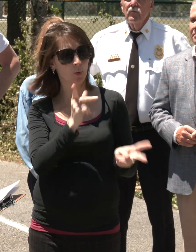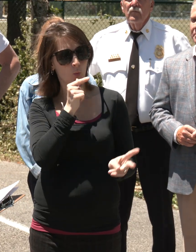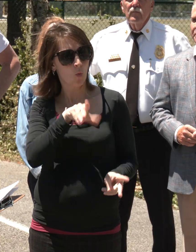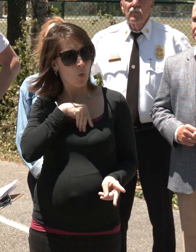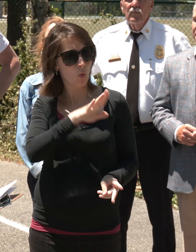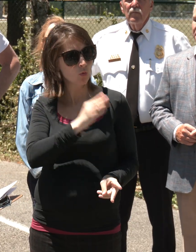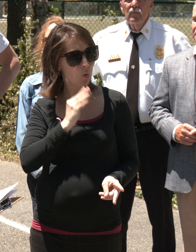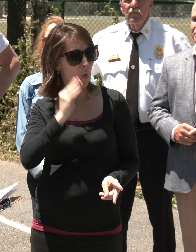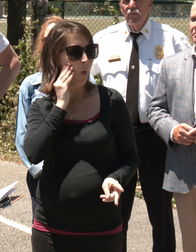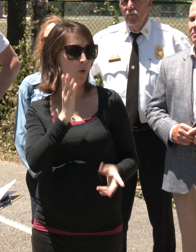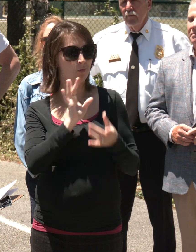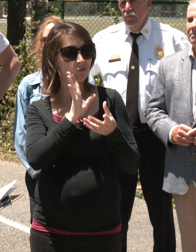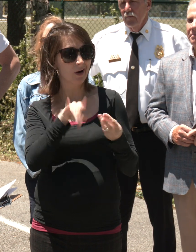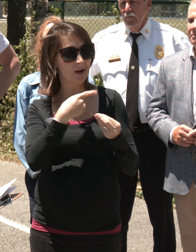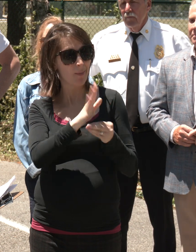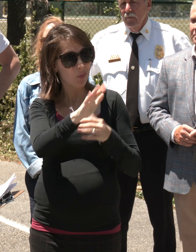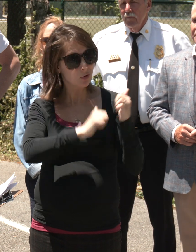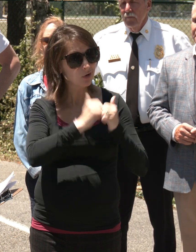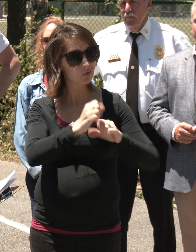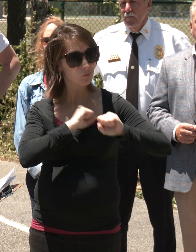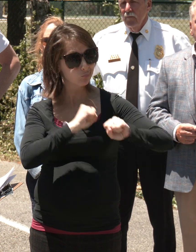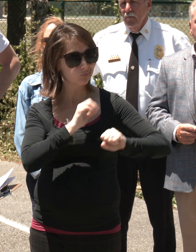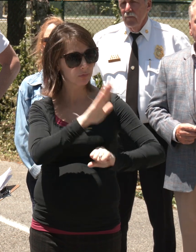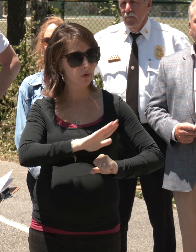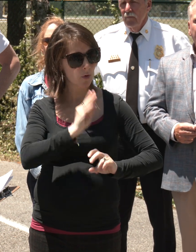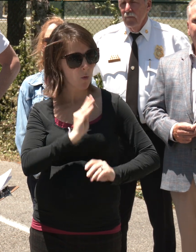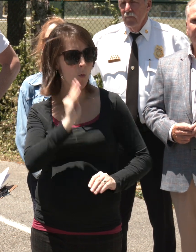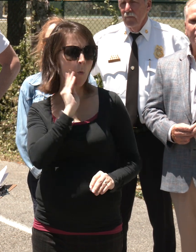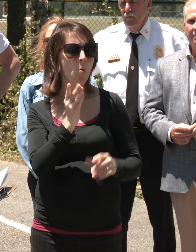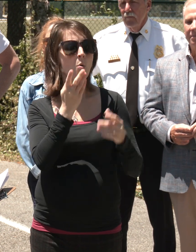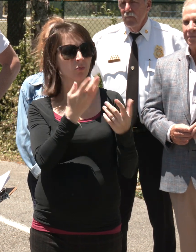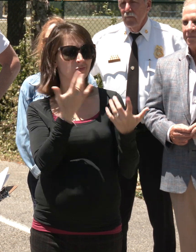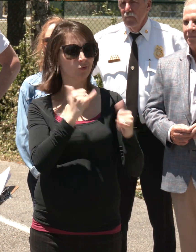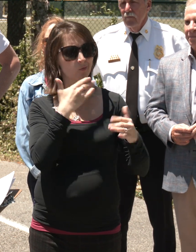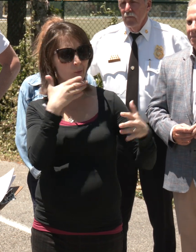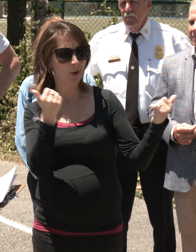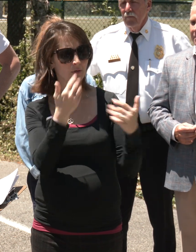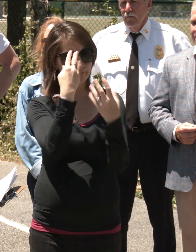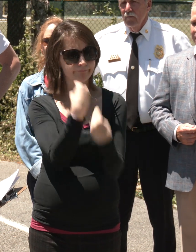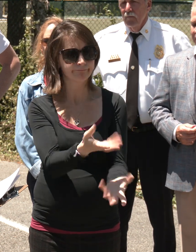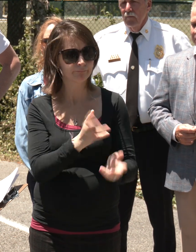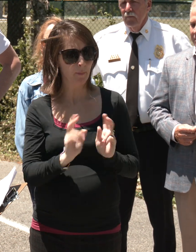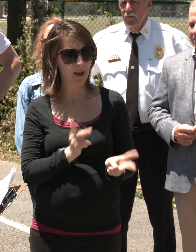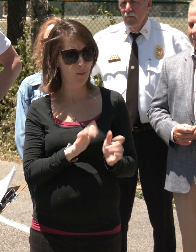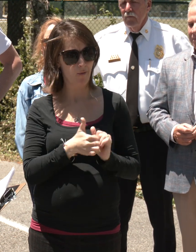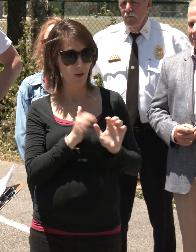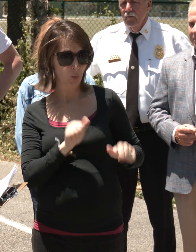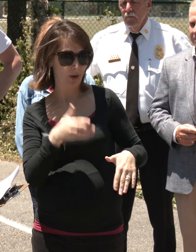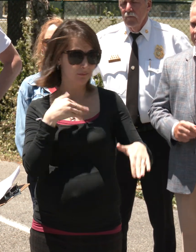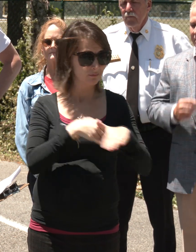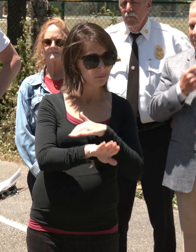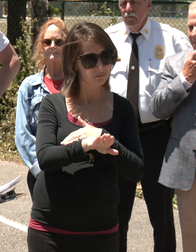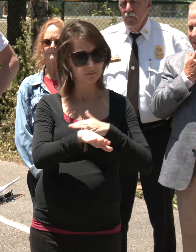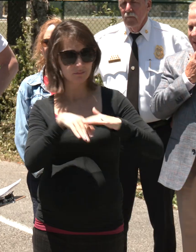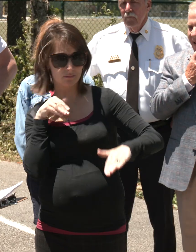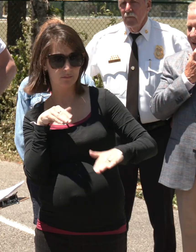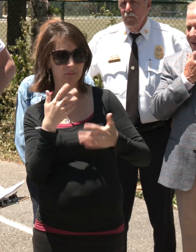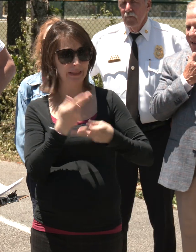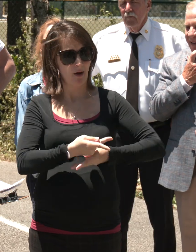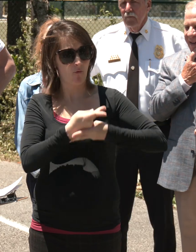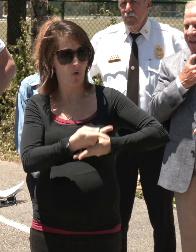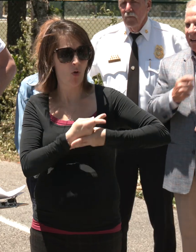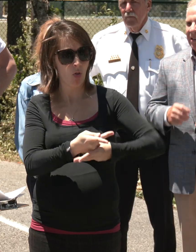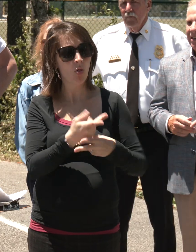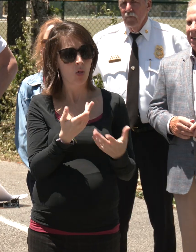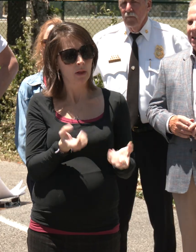as it relates to the structural integrity of their homes, to better and best inform folks about how to take precaution